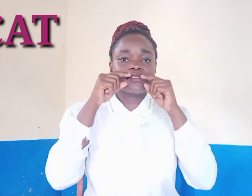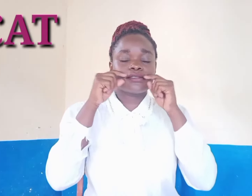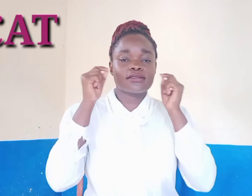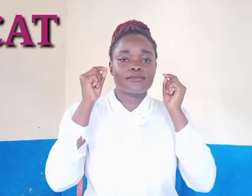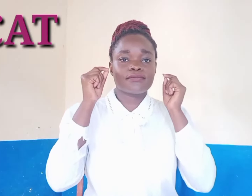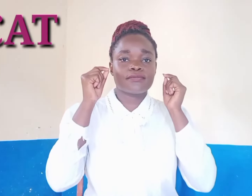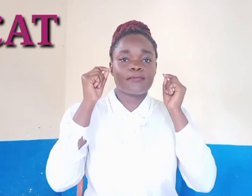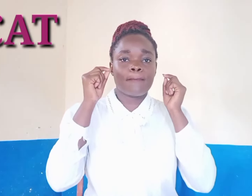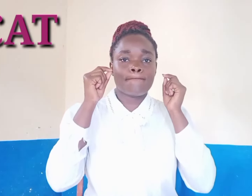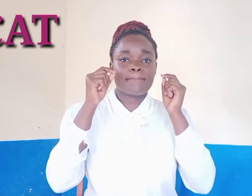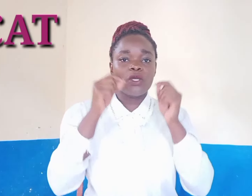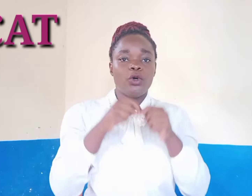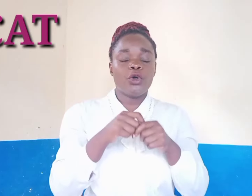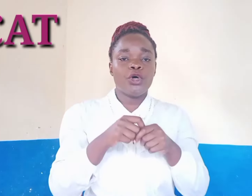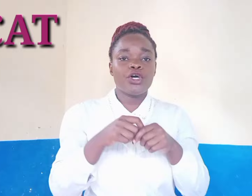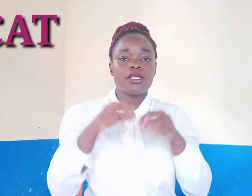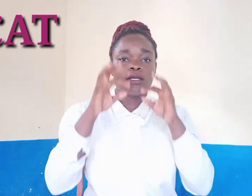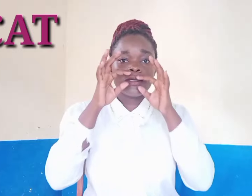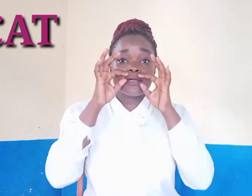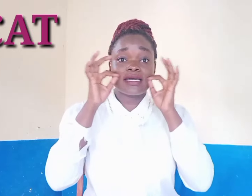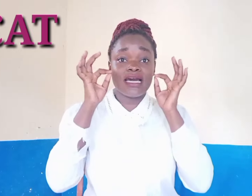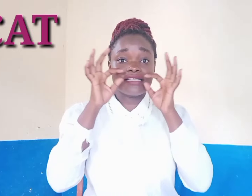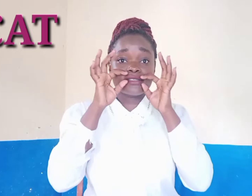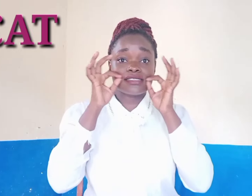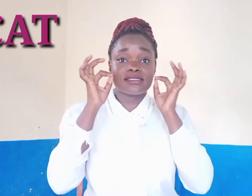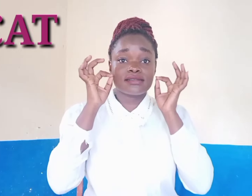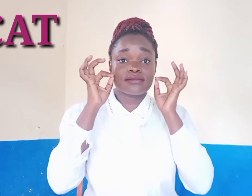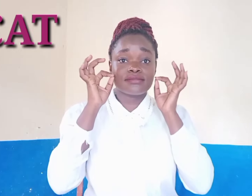cats, or cats.